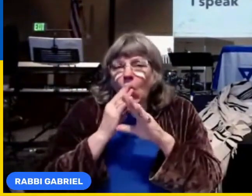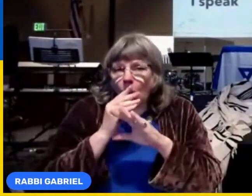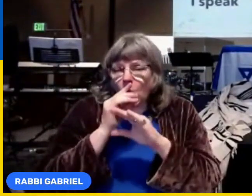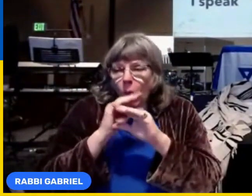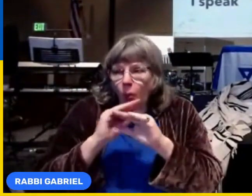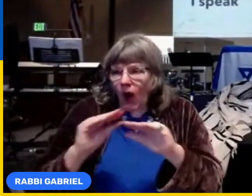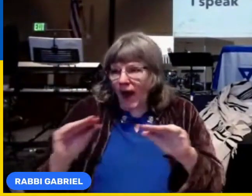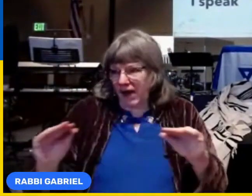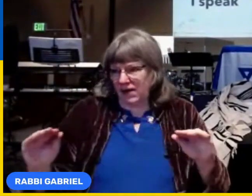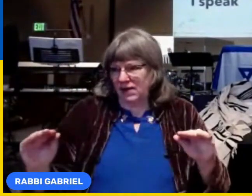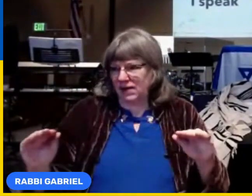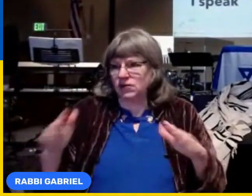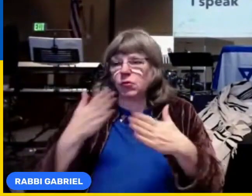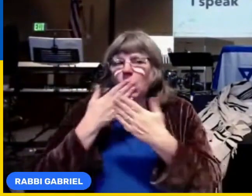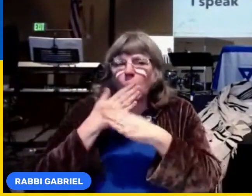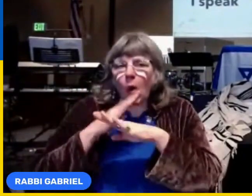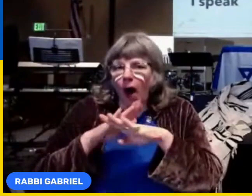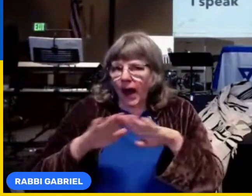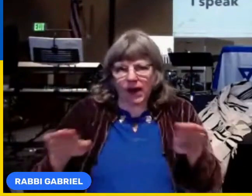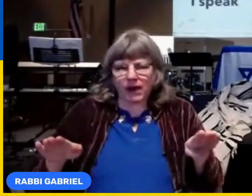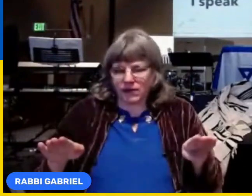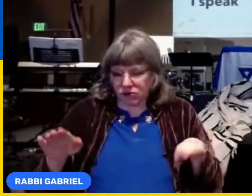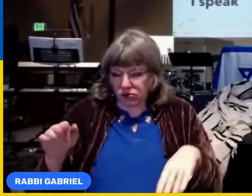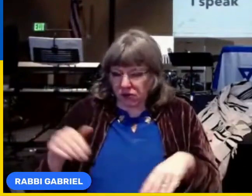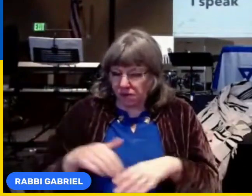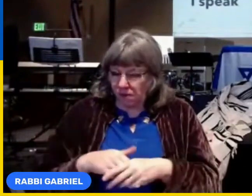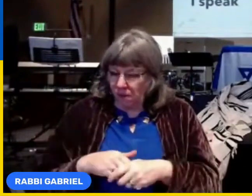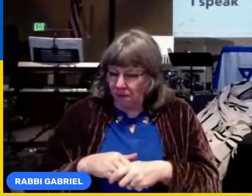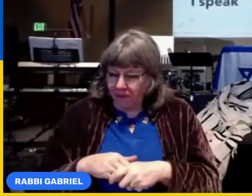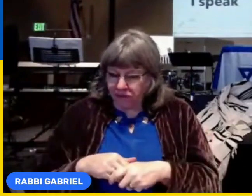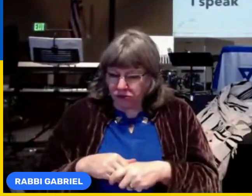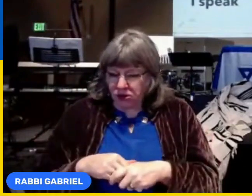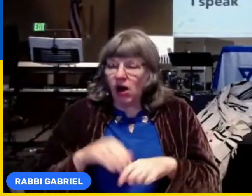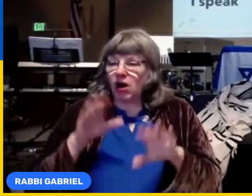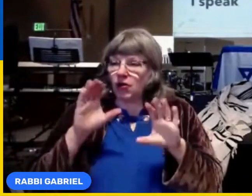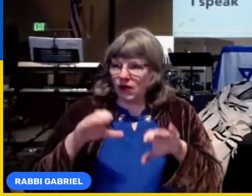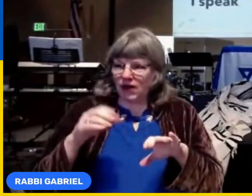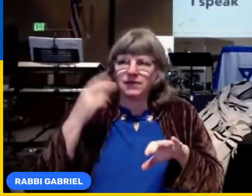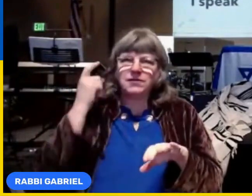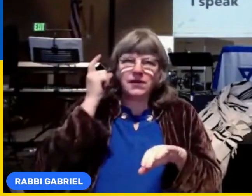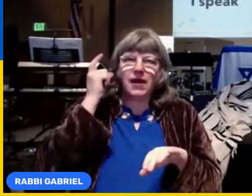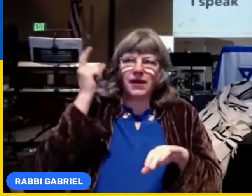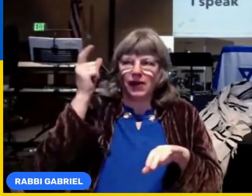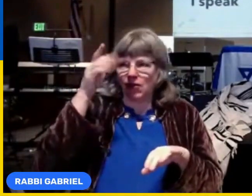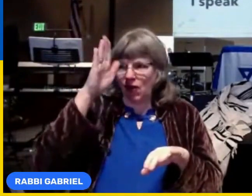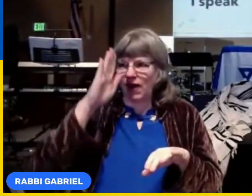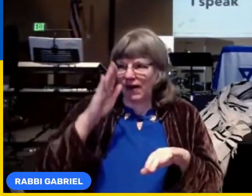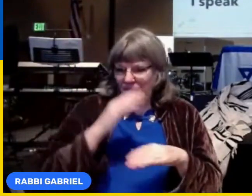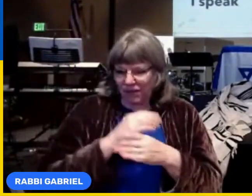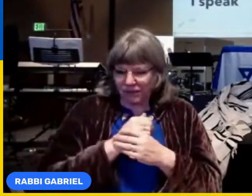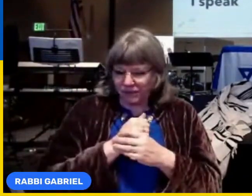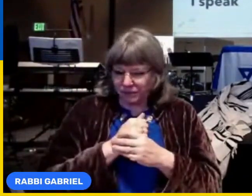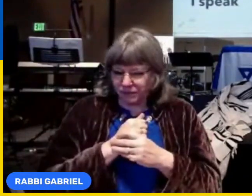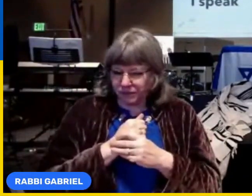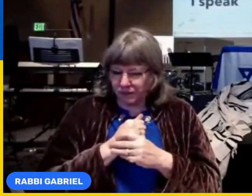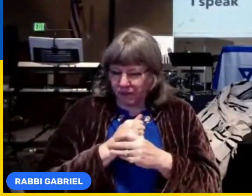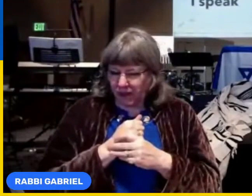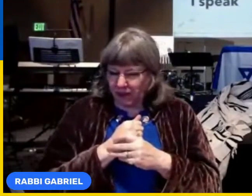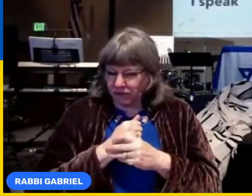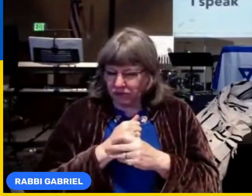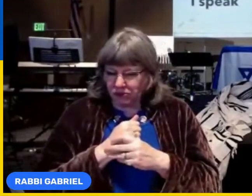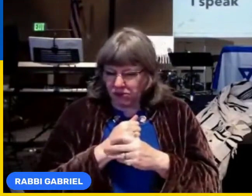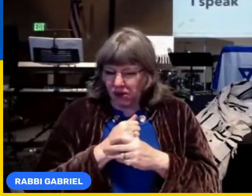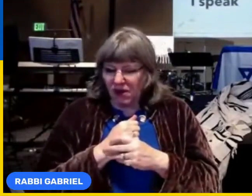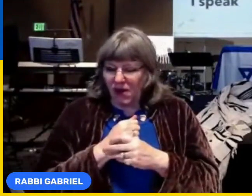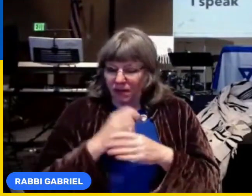speak. You see the words on the slide. The first one, desert, is read is for those who've